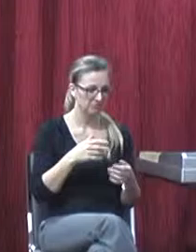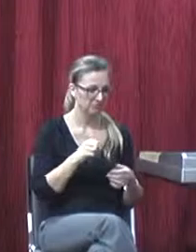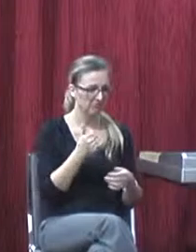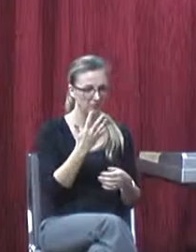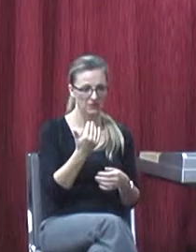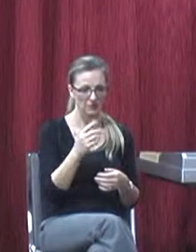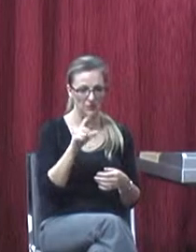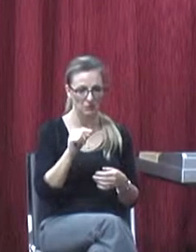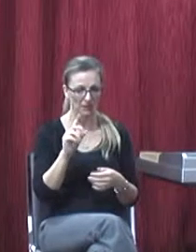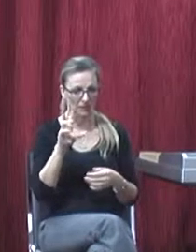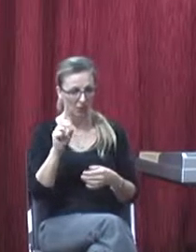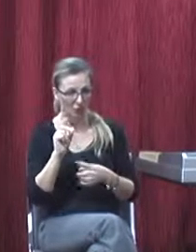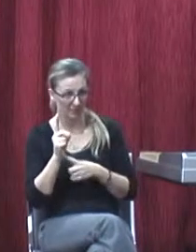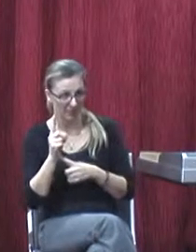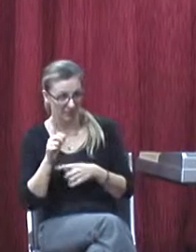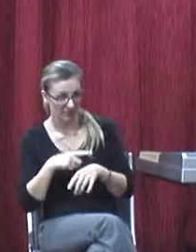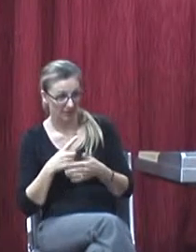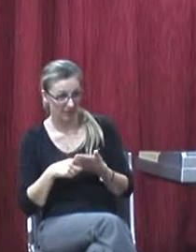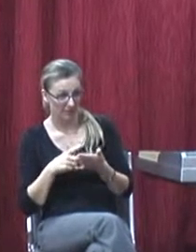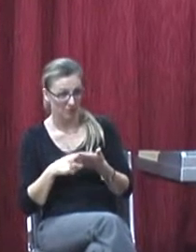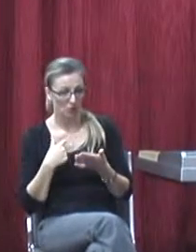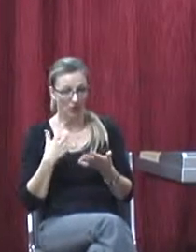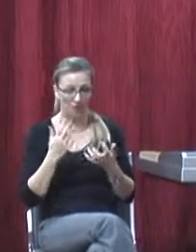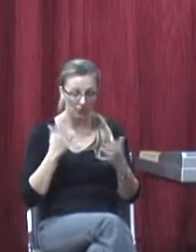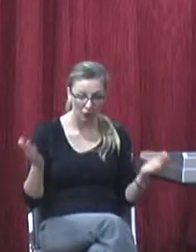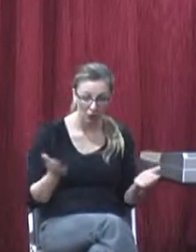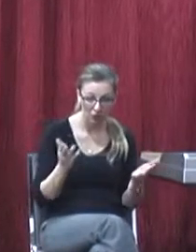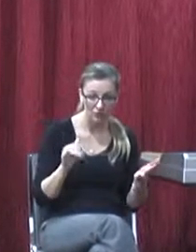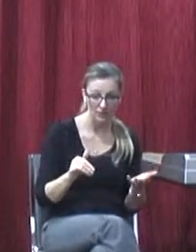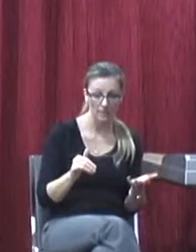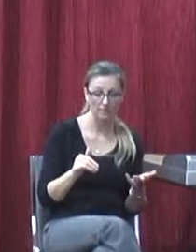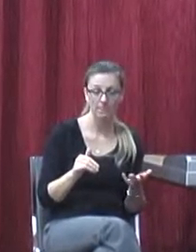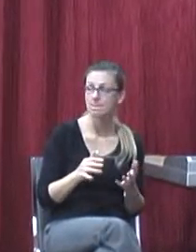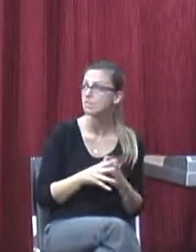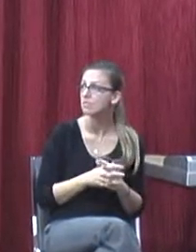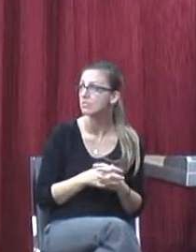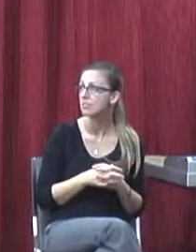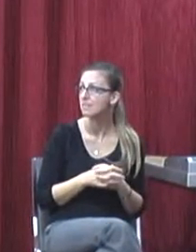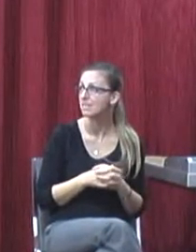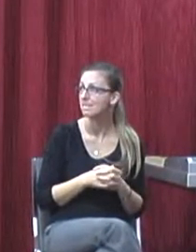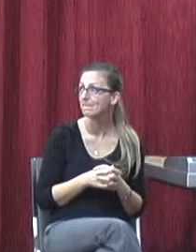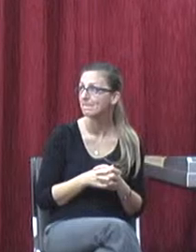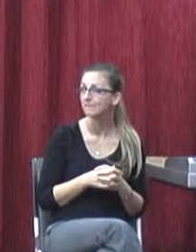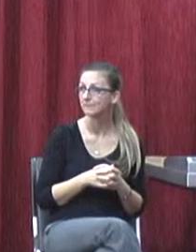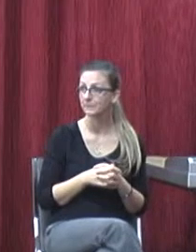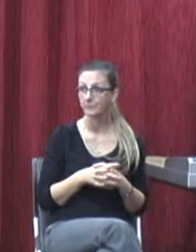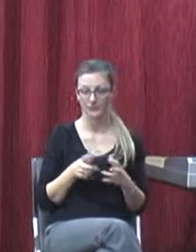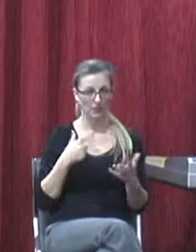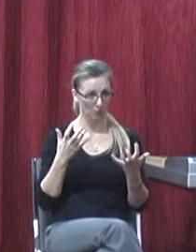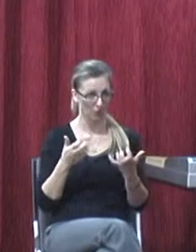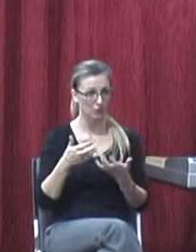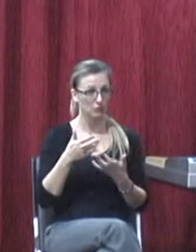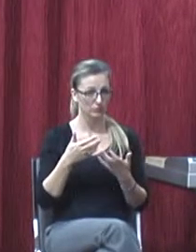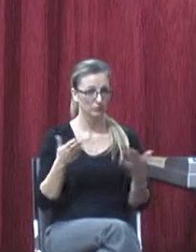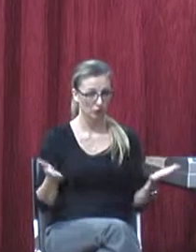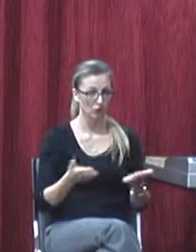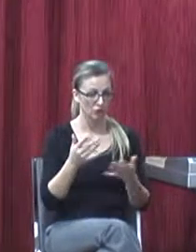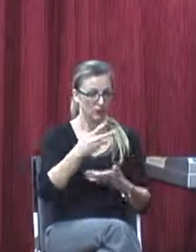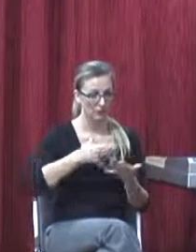minutes sometimes. Okay, so I want to encourage that. I want to encourage that fellowship going